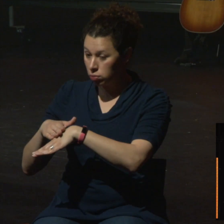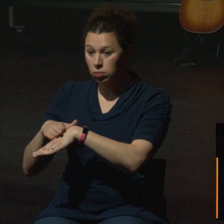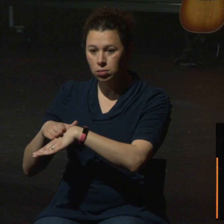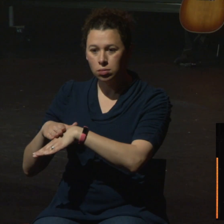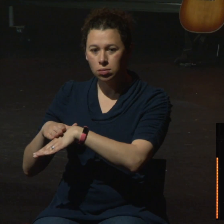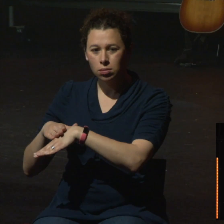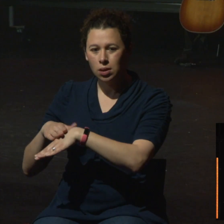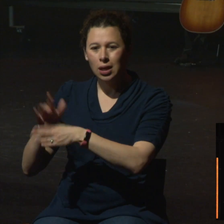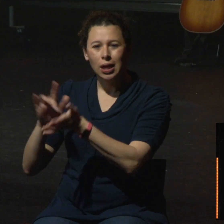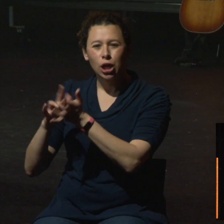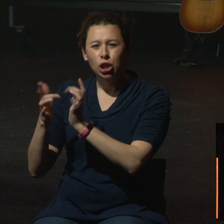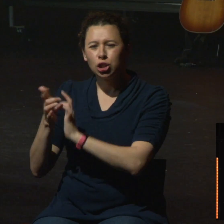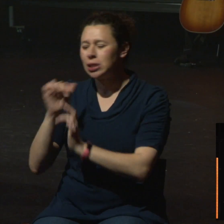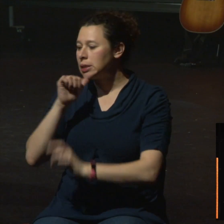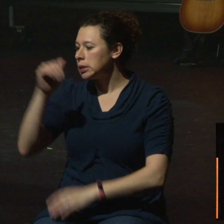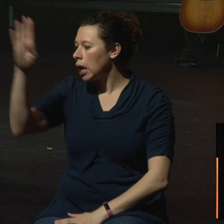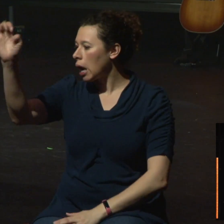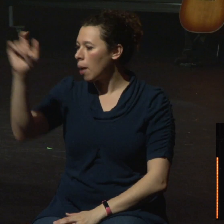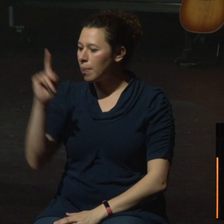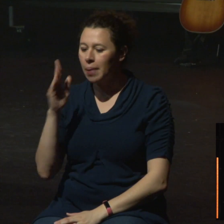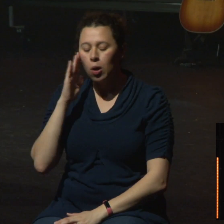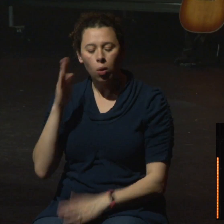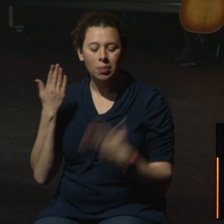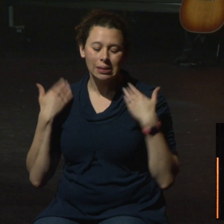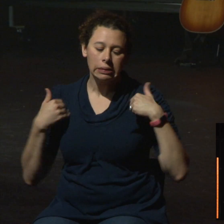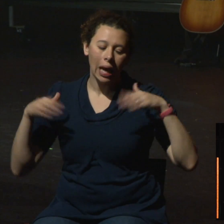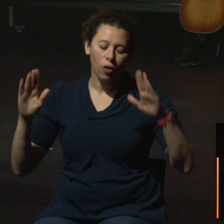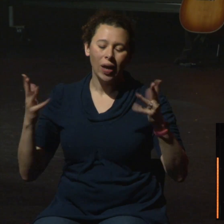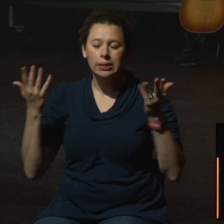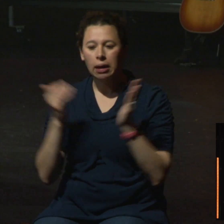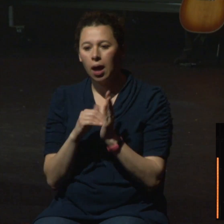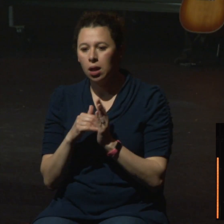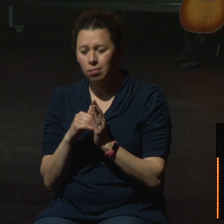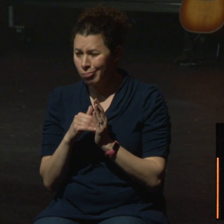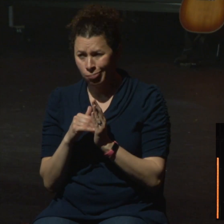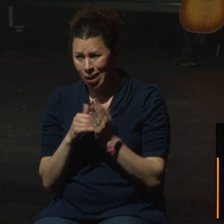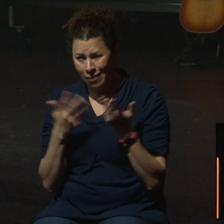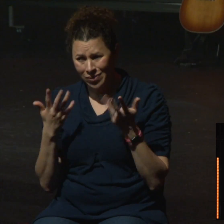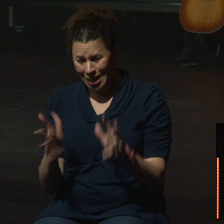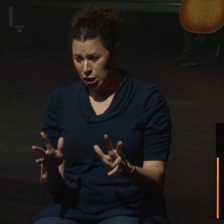He's not coming back to be a sacrifice again. He's already done it.